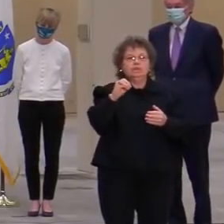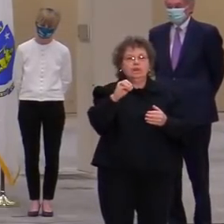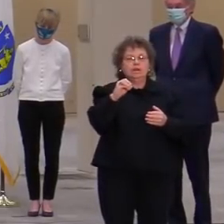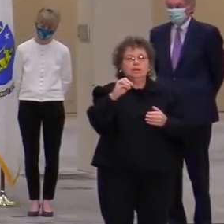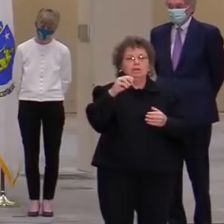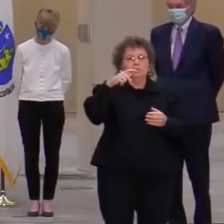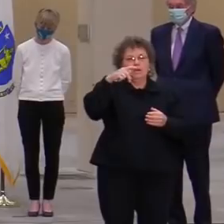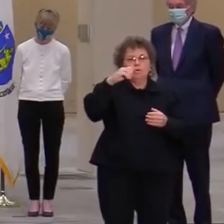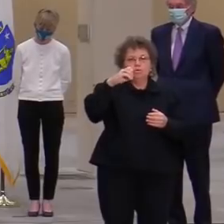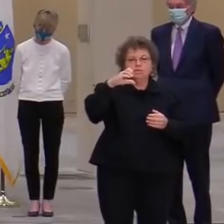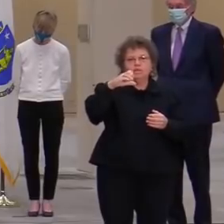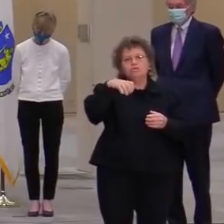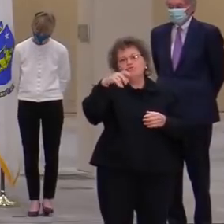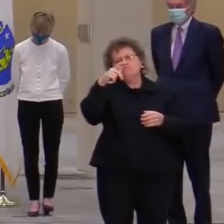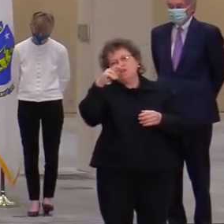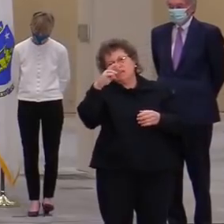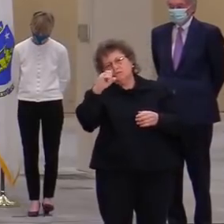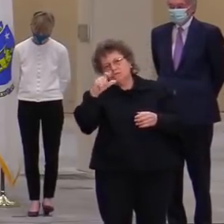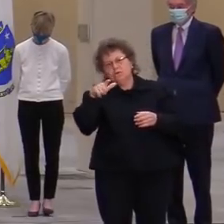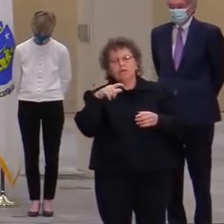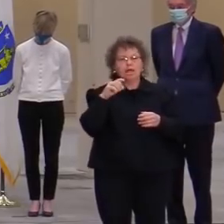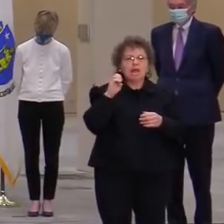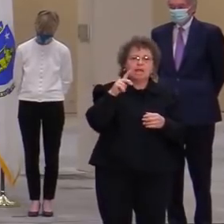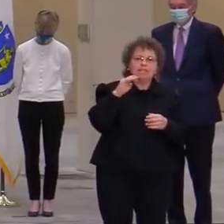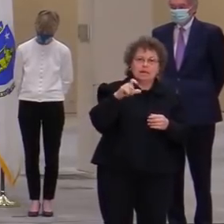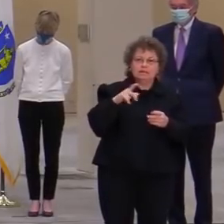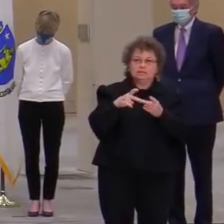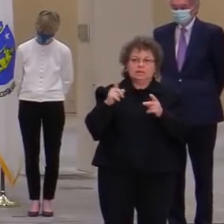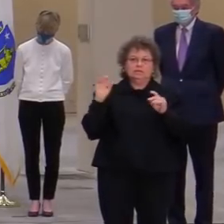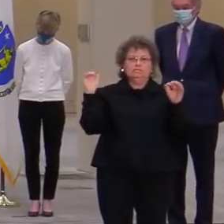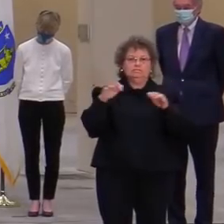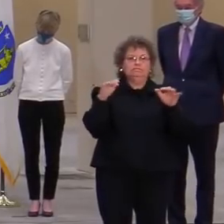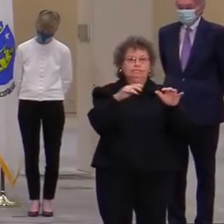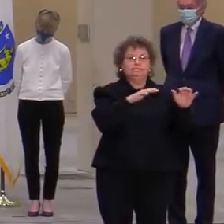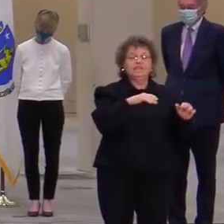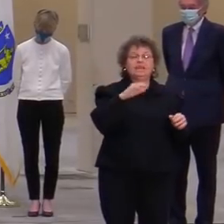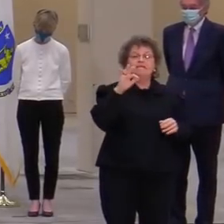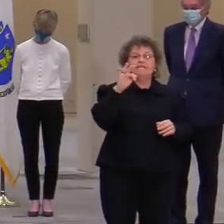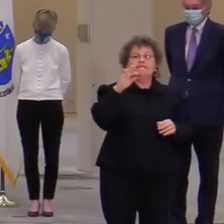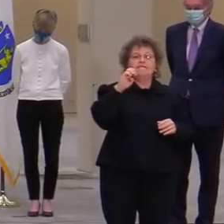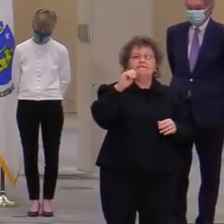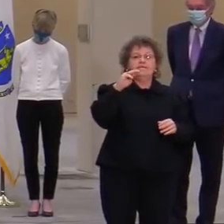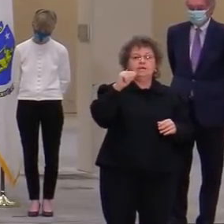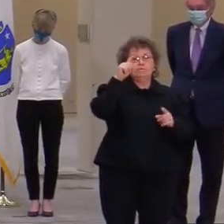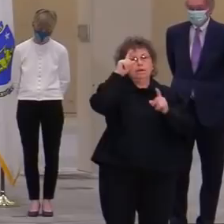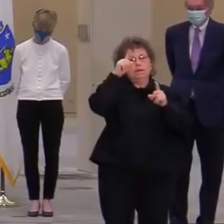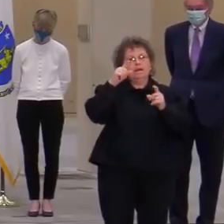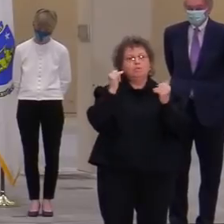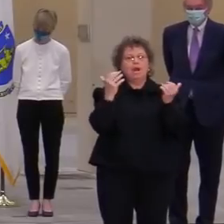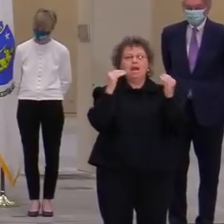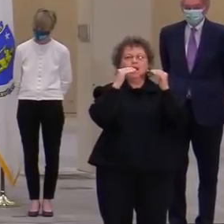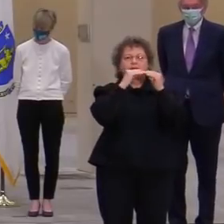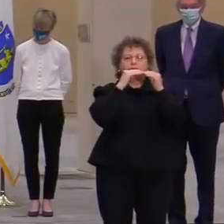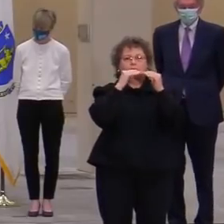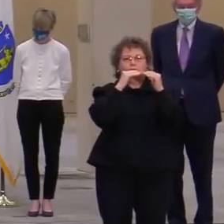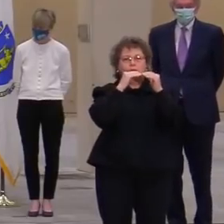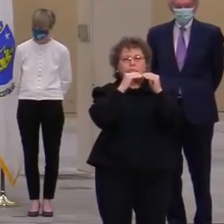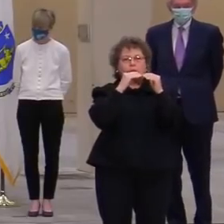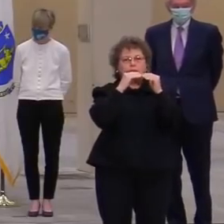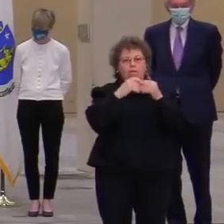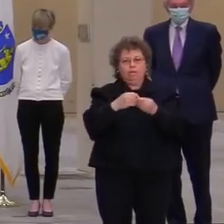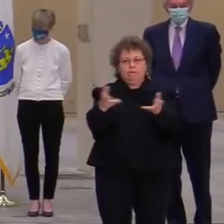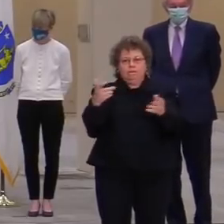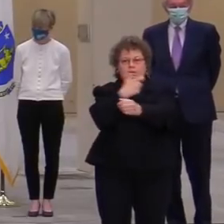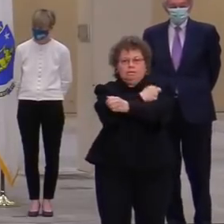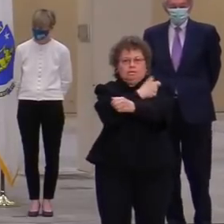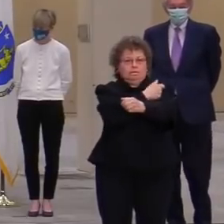minorities at sites like these. FEMA is working to help drive equitable distribution in states where we set up these sites. We